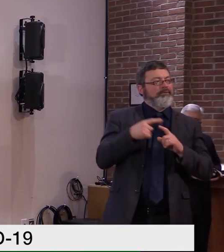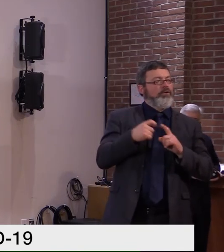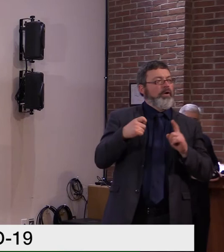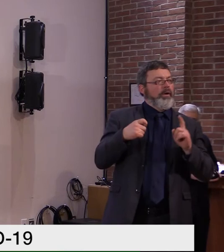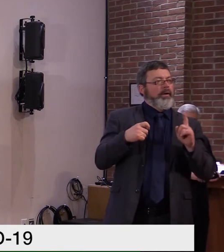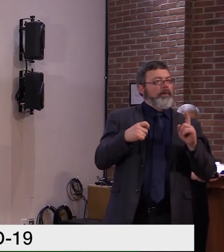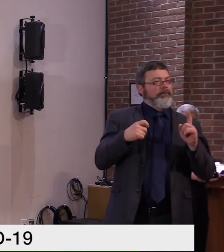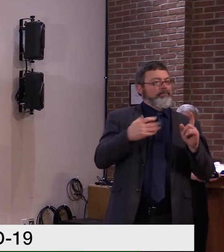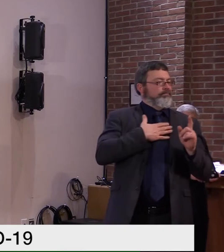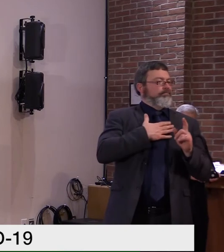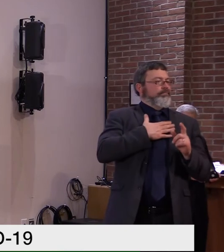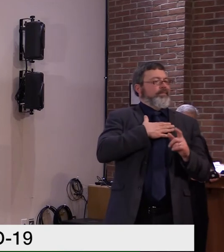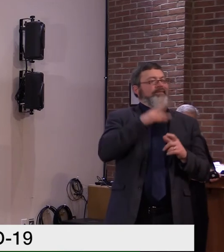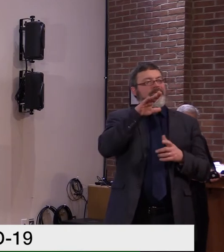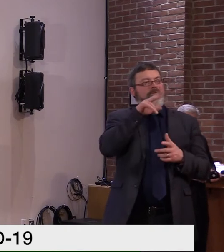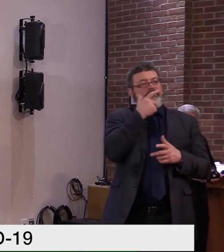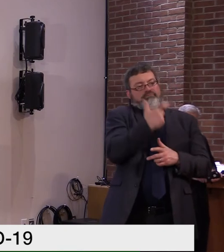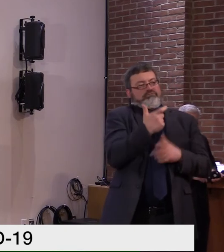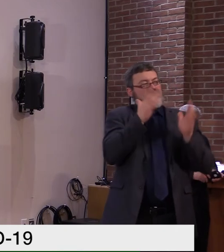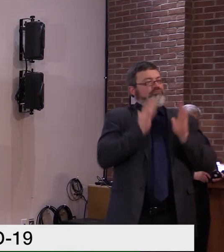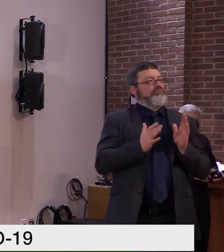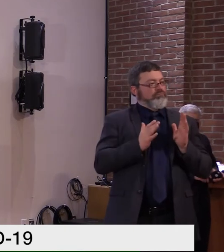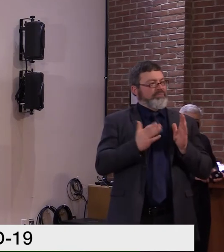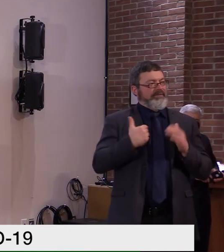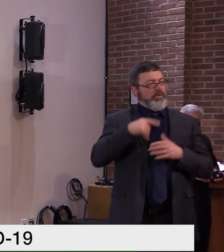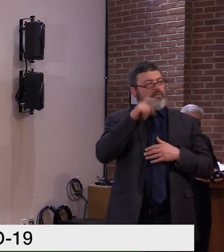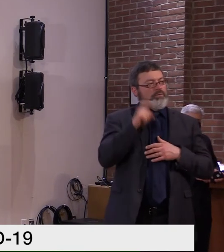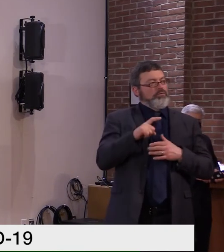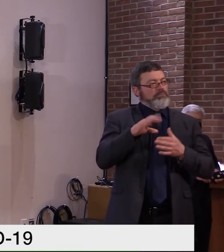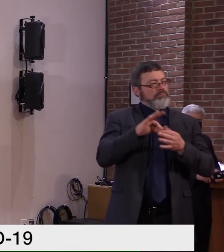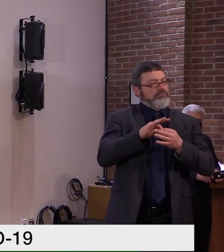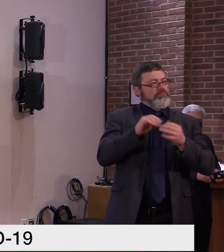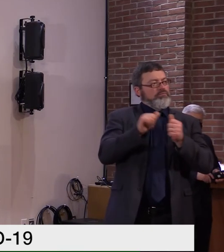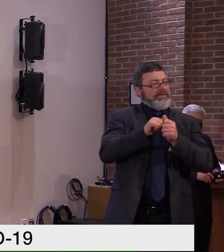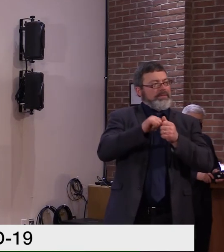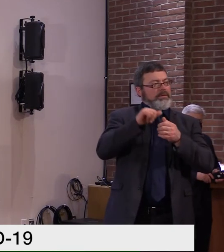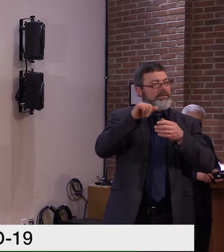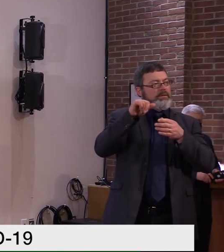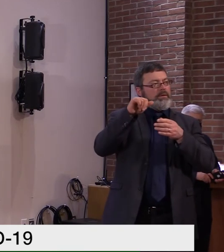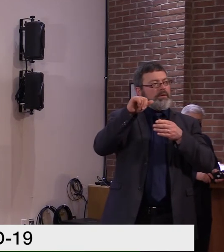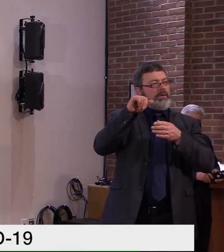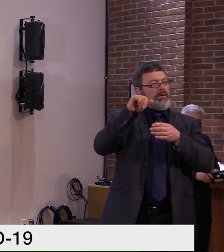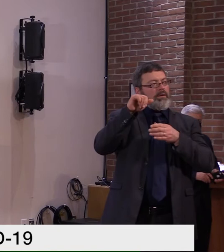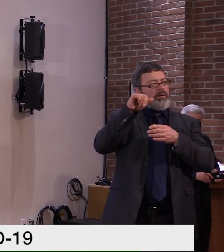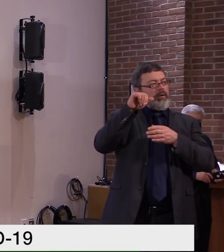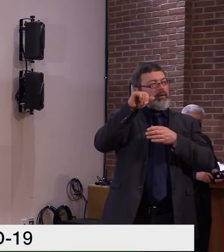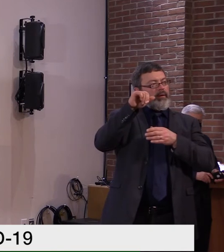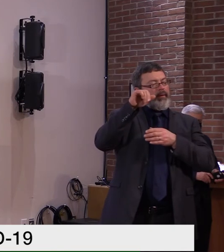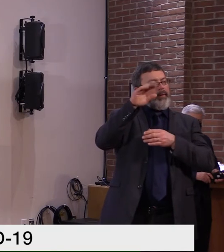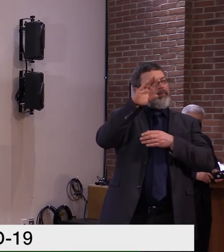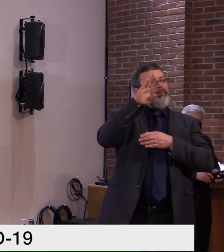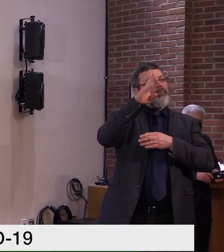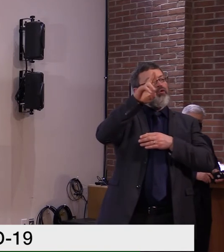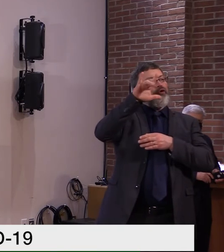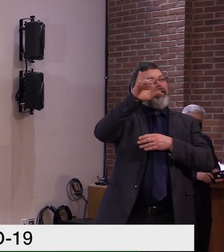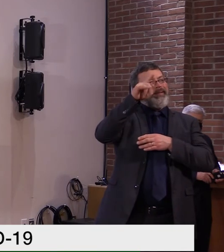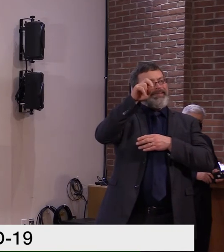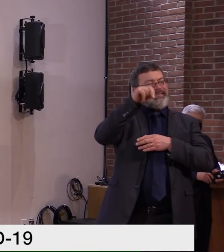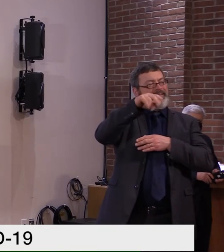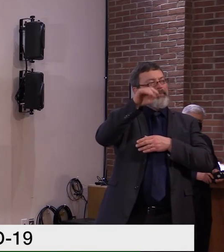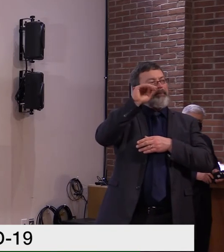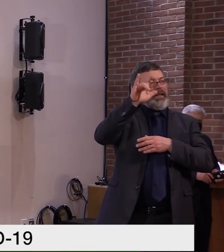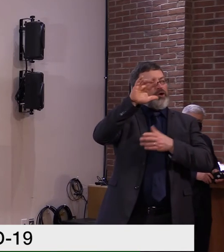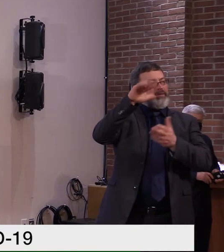results of the Burlington Miller Center, a pop-up testing site a couple weeks ago. The testing was used to see if there